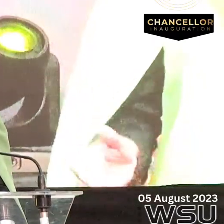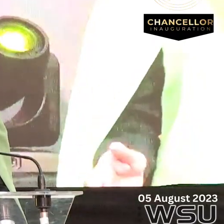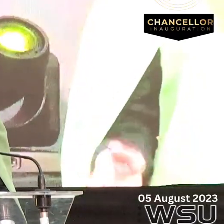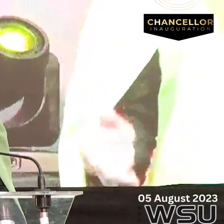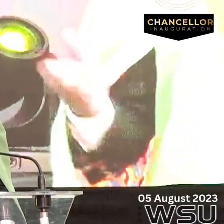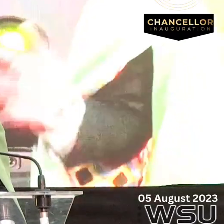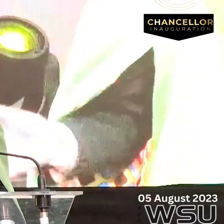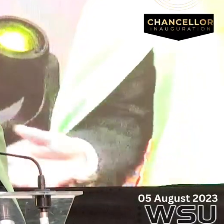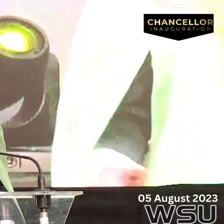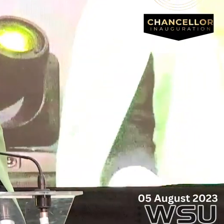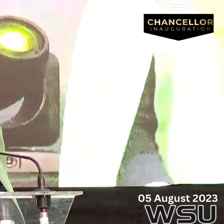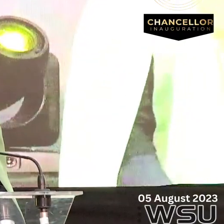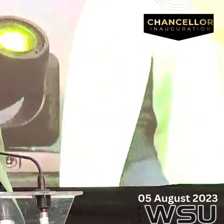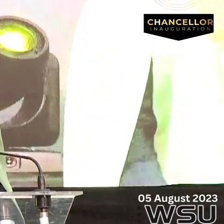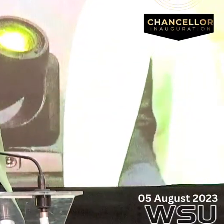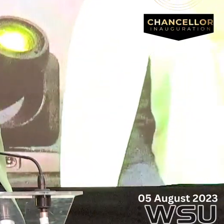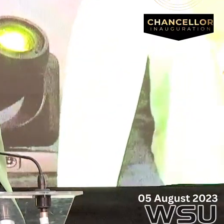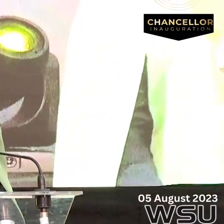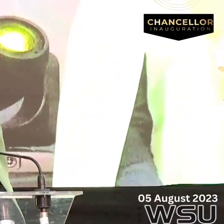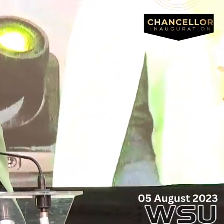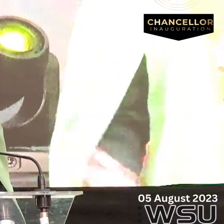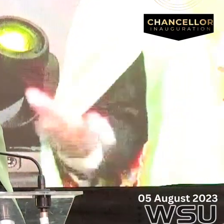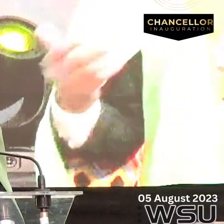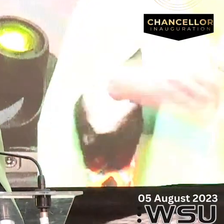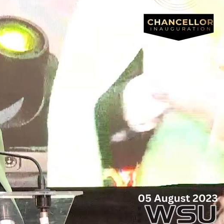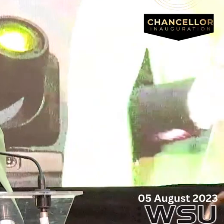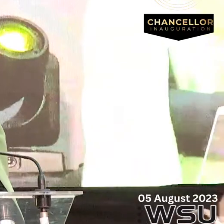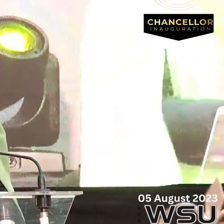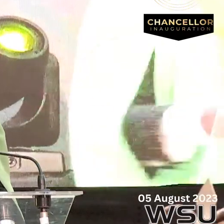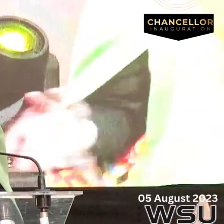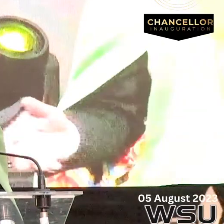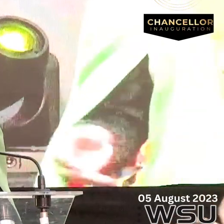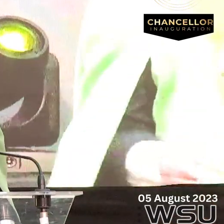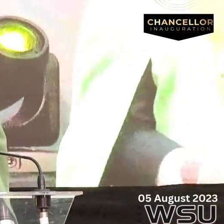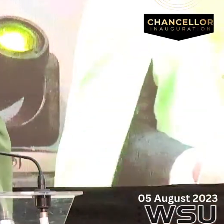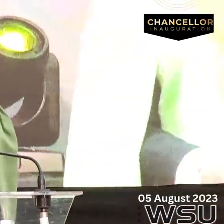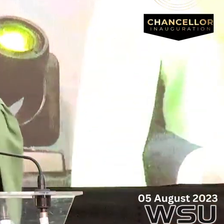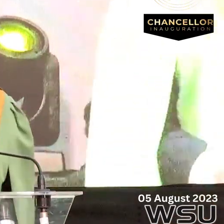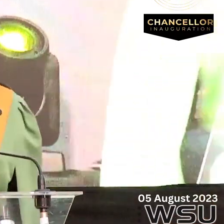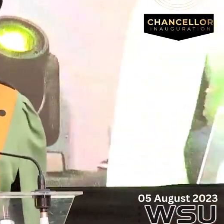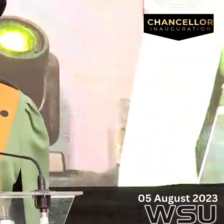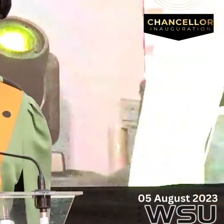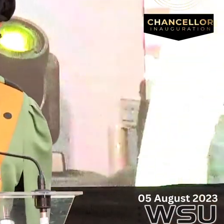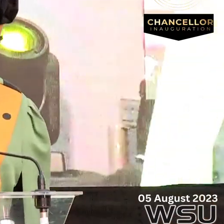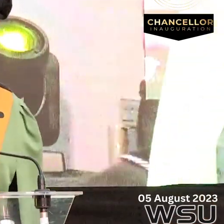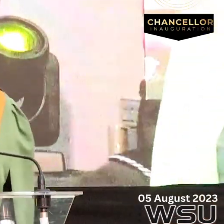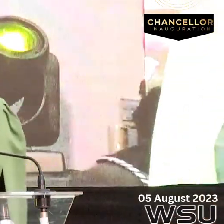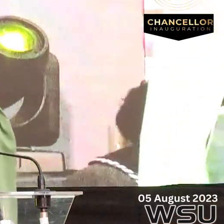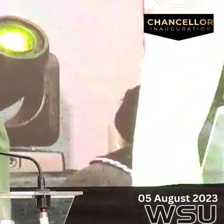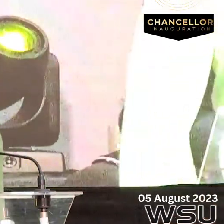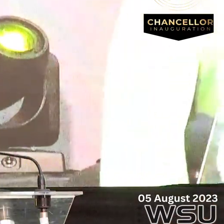inauguration into yesilungu once ufaka amaXhosa kuba nje